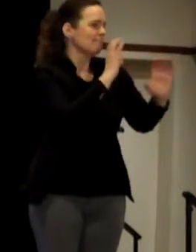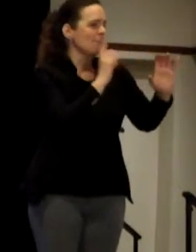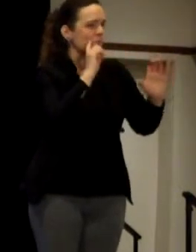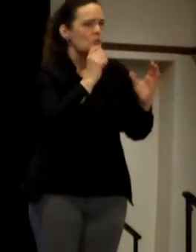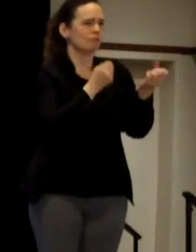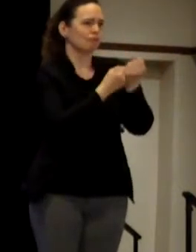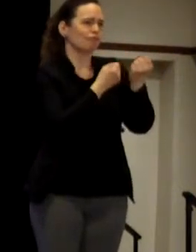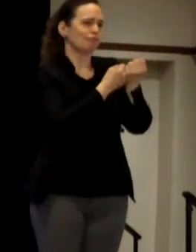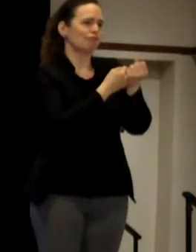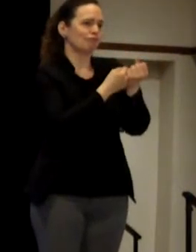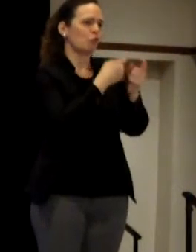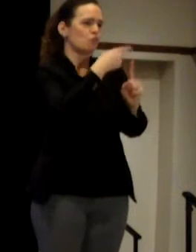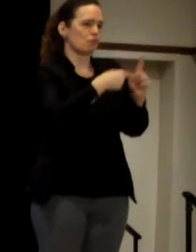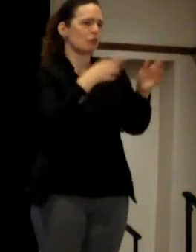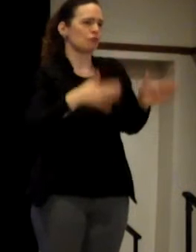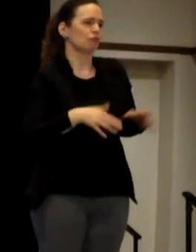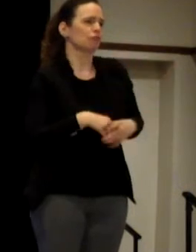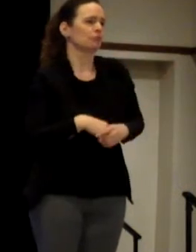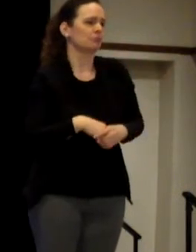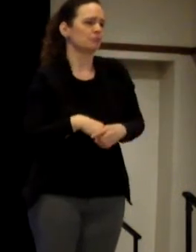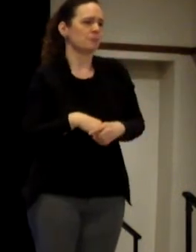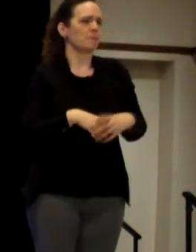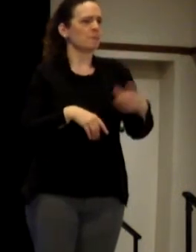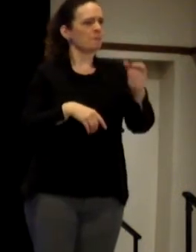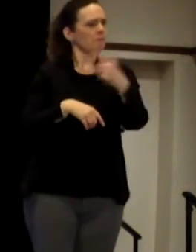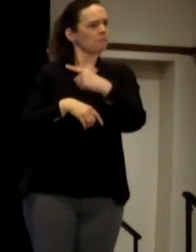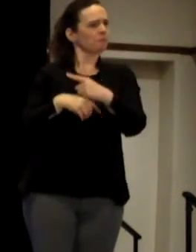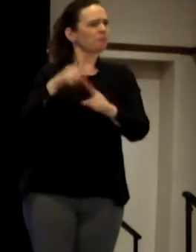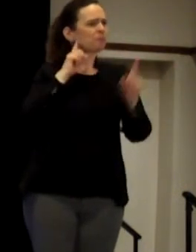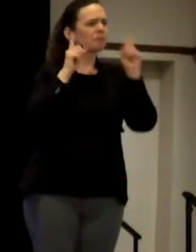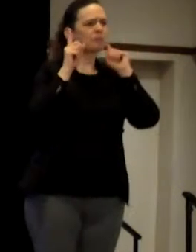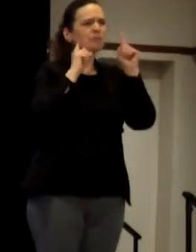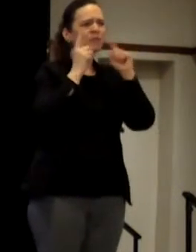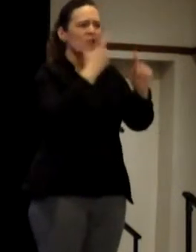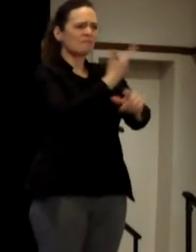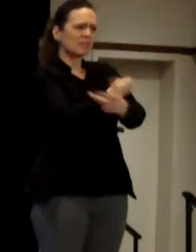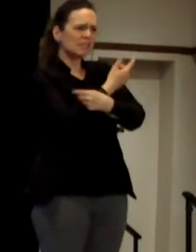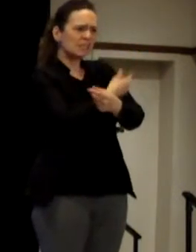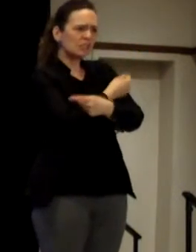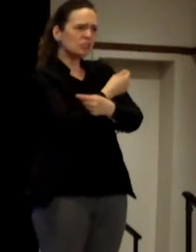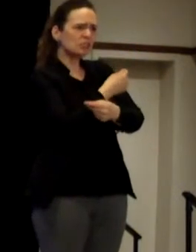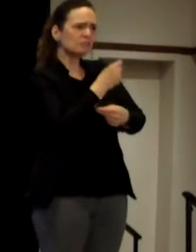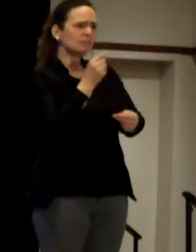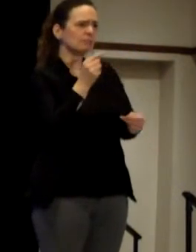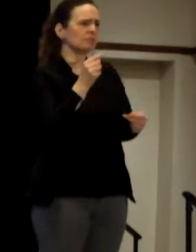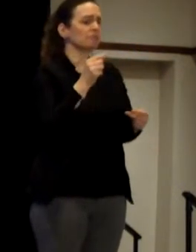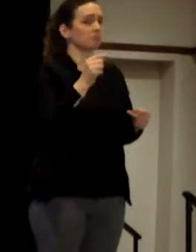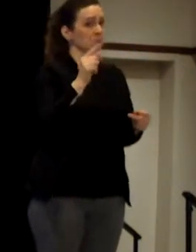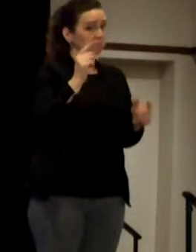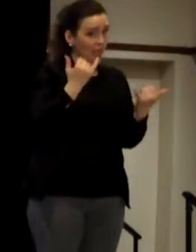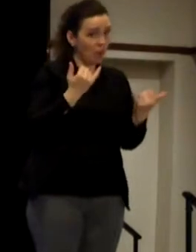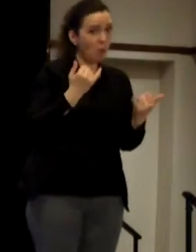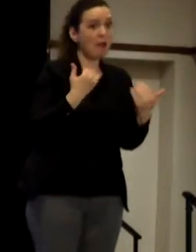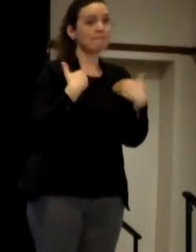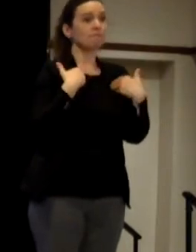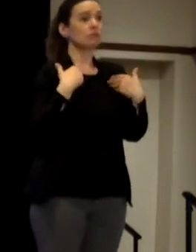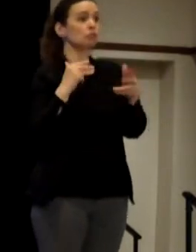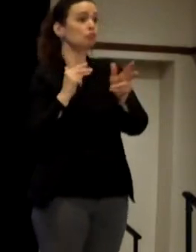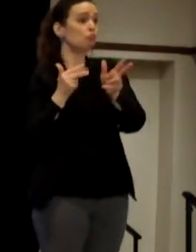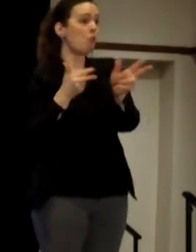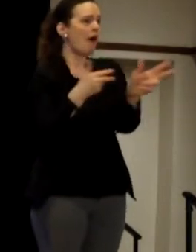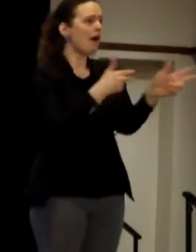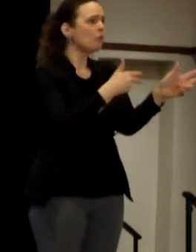interested. You said that people are requesting and you're listening in terms of drive-through options. I'm just curious, would you reiterate? Some people say, I'm